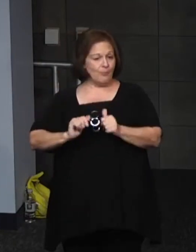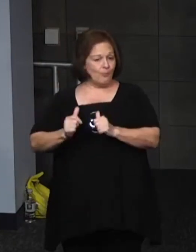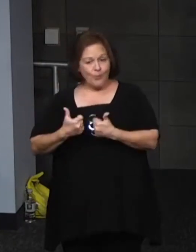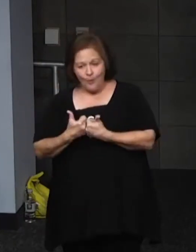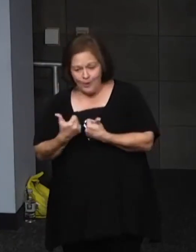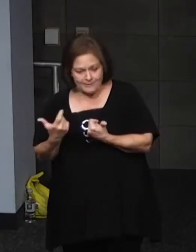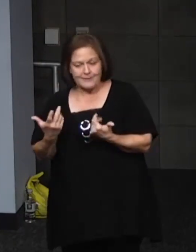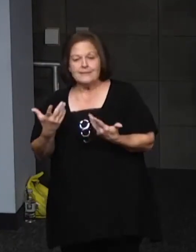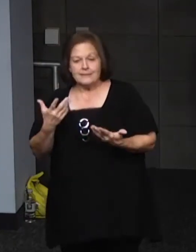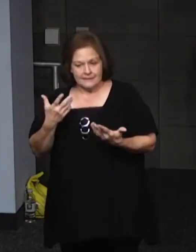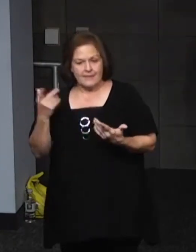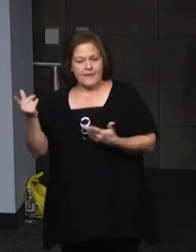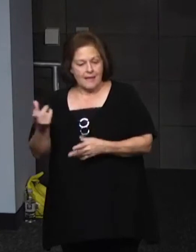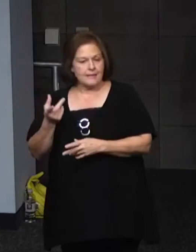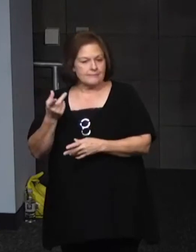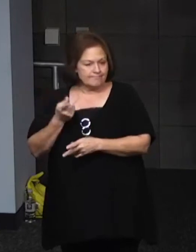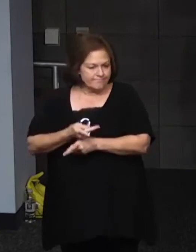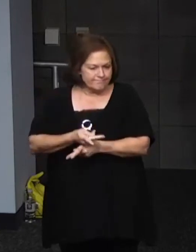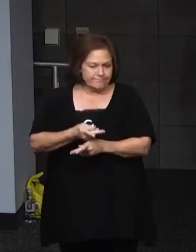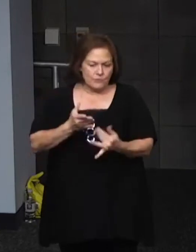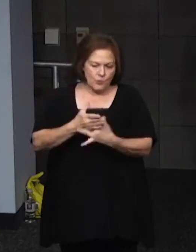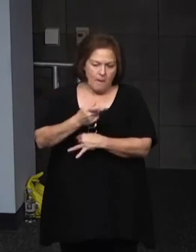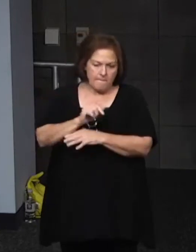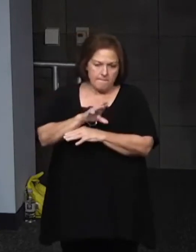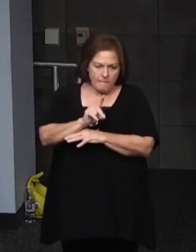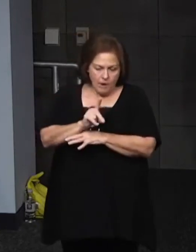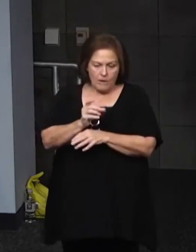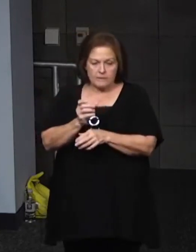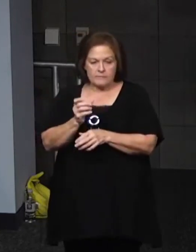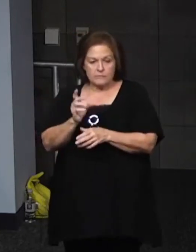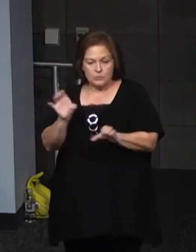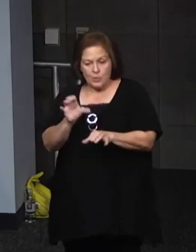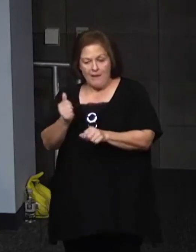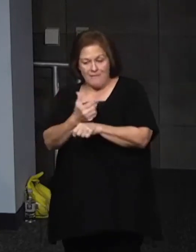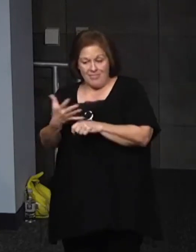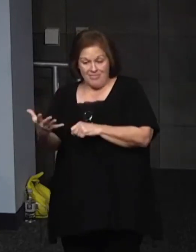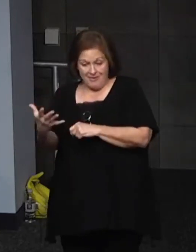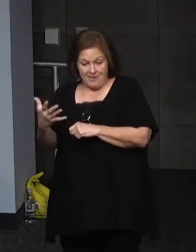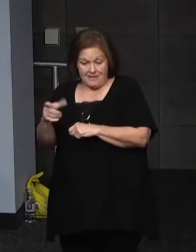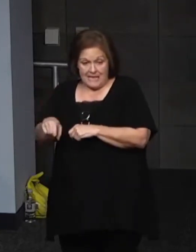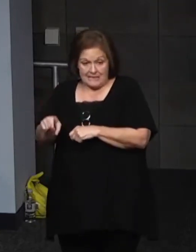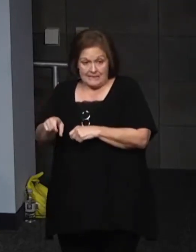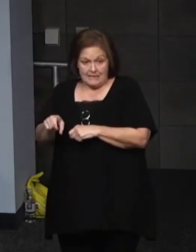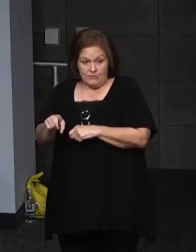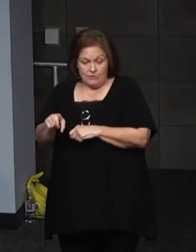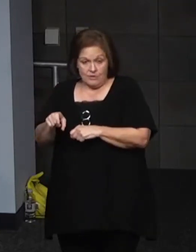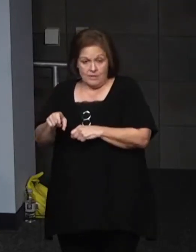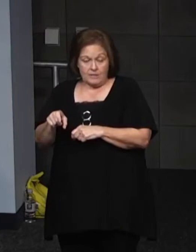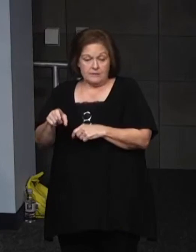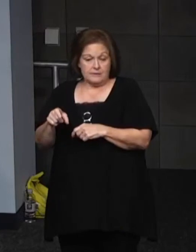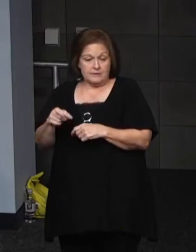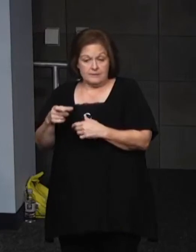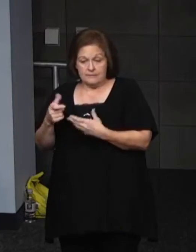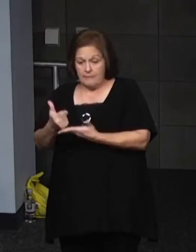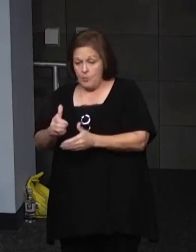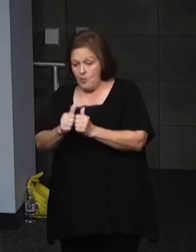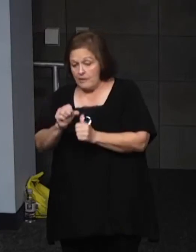to many people who are coming through PARD, doing everything necessary, finding needed supplies,